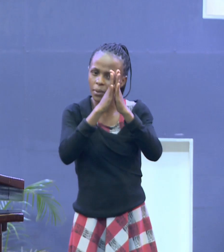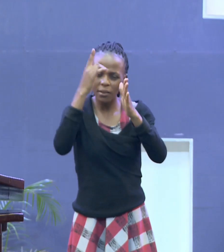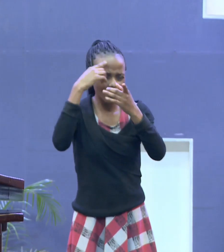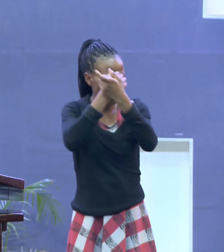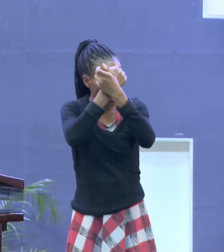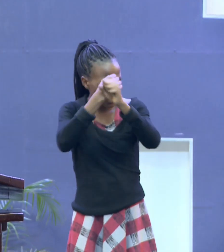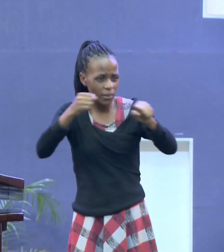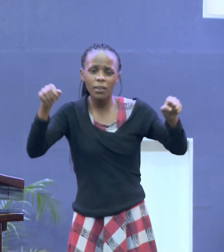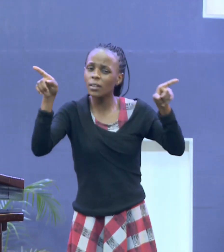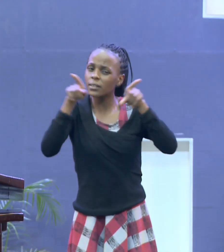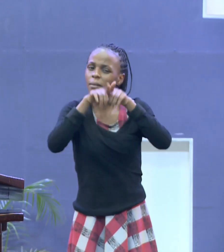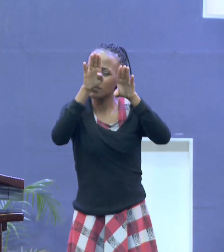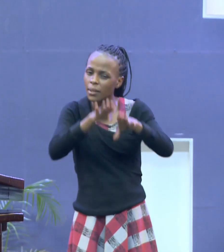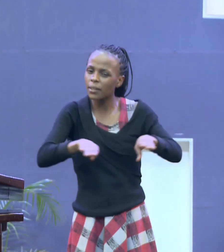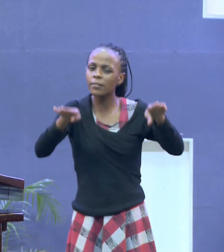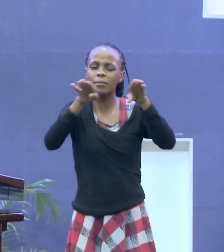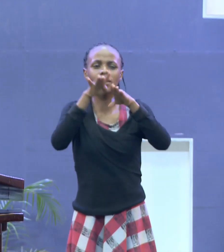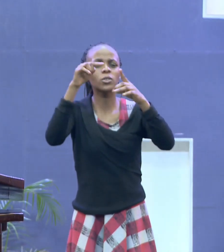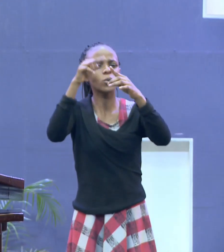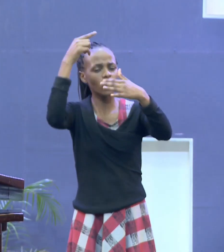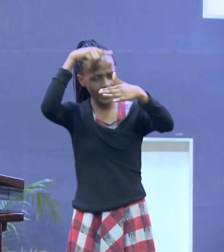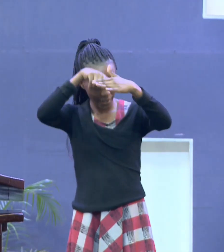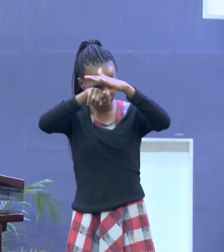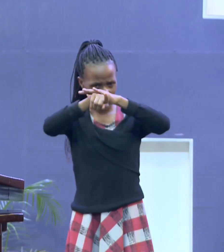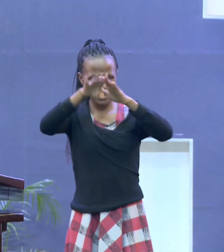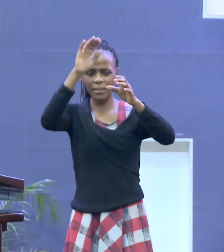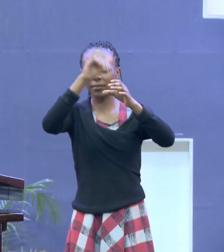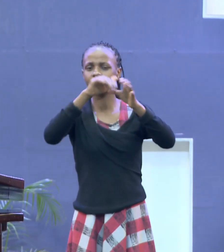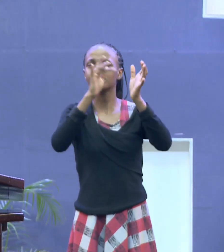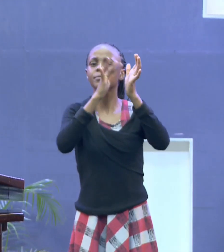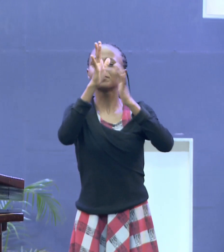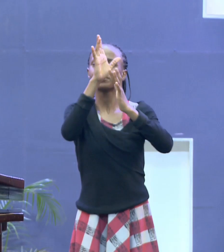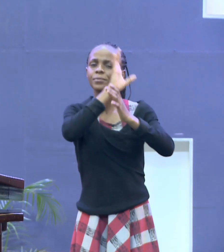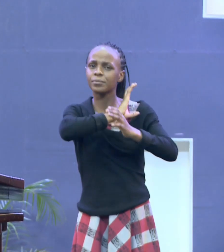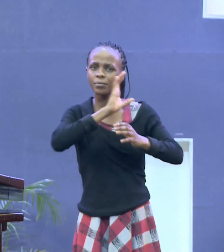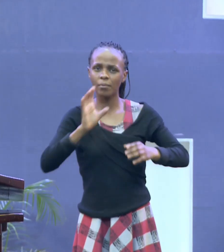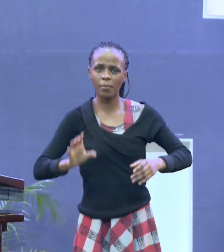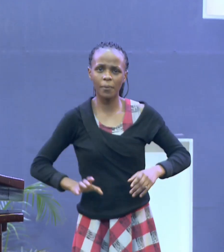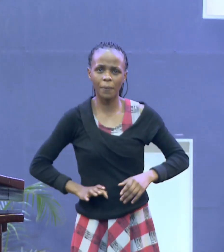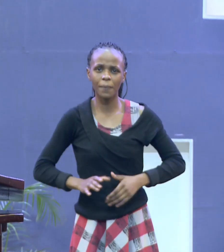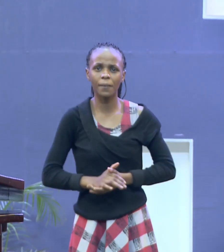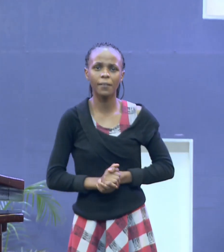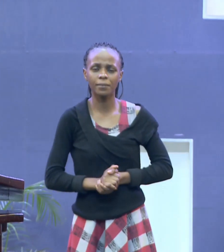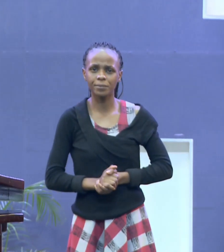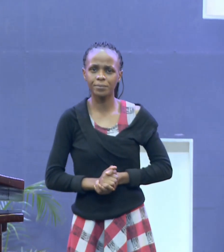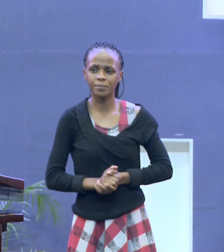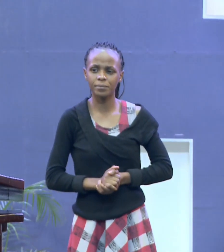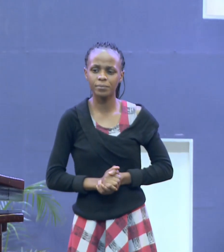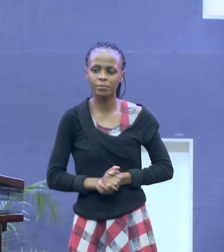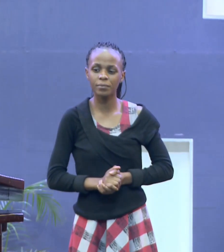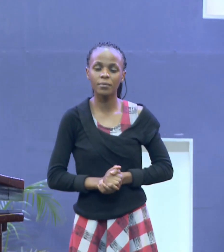because of that prayer that you make, that I don't know if people know that that prayer they make are words that bring us into covenant with Jesus